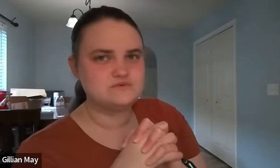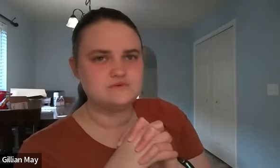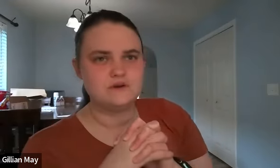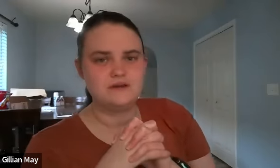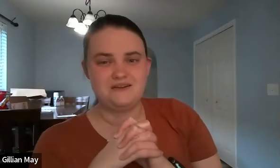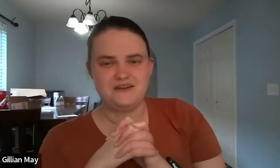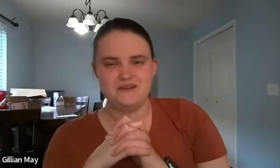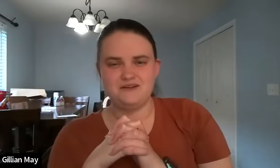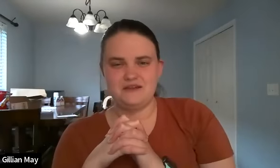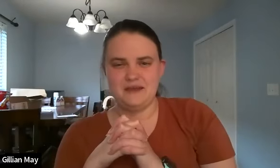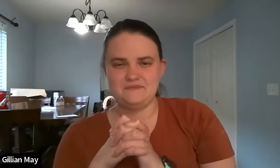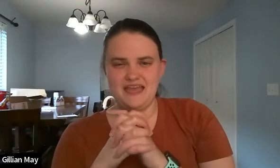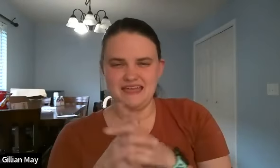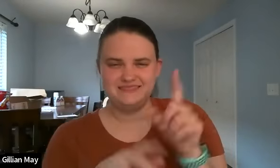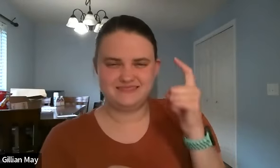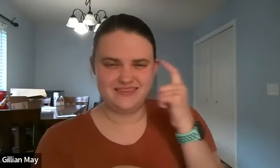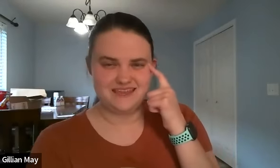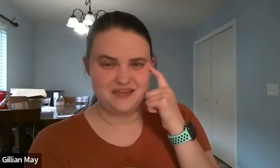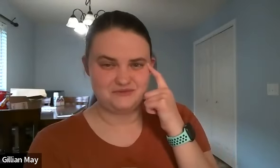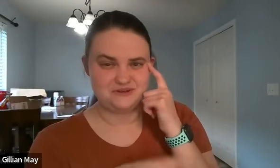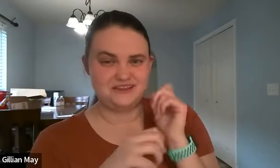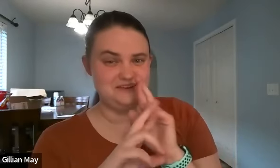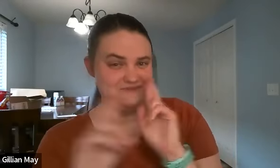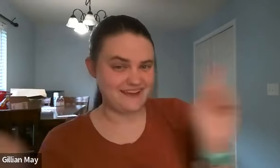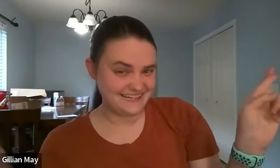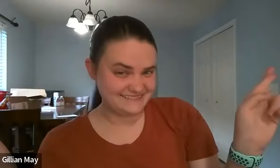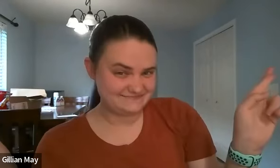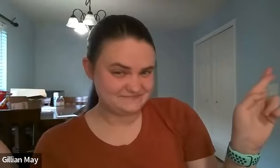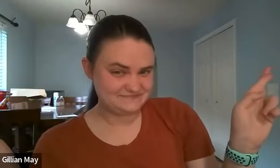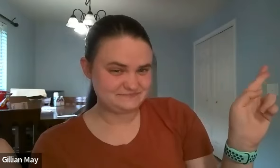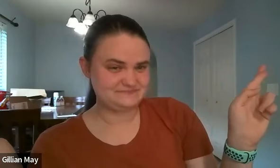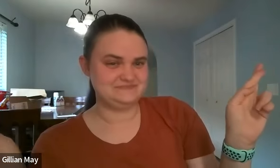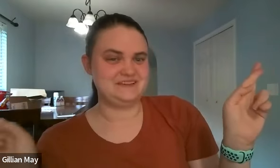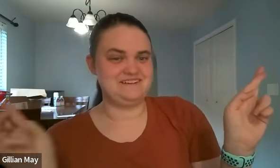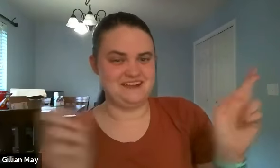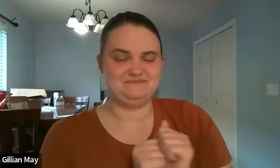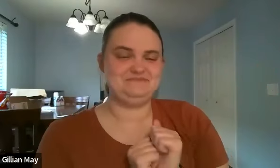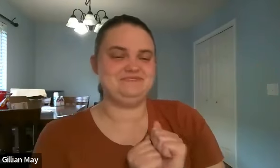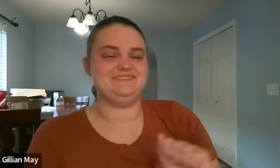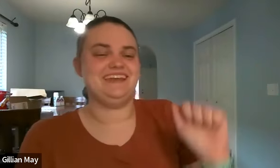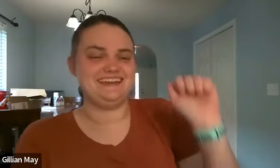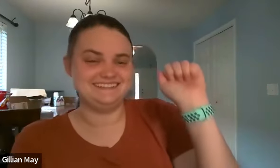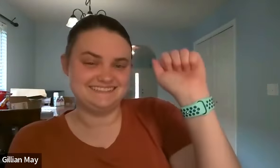Ooh, okay. I think I have one. Okay, y'all ready? All right. Okay.